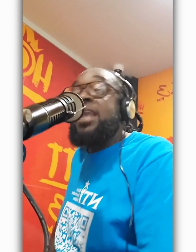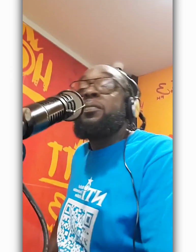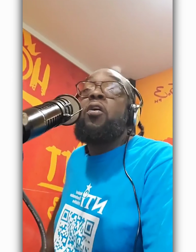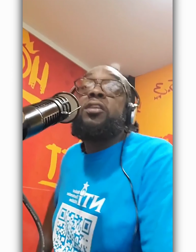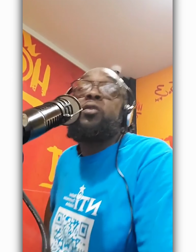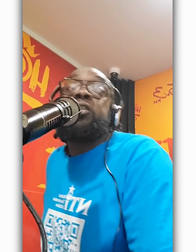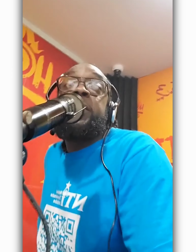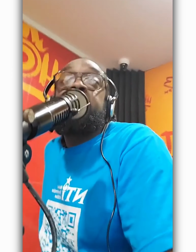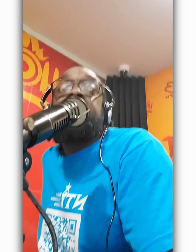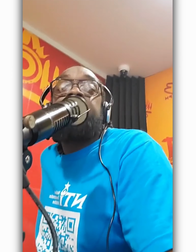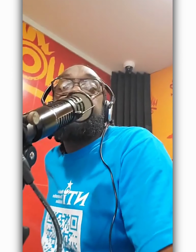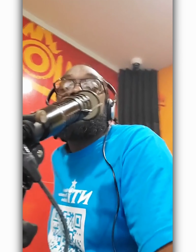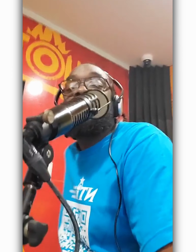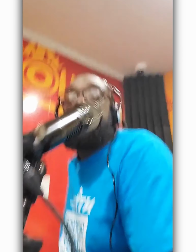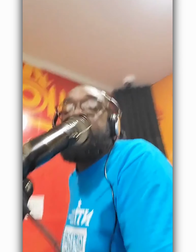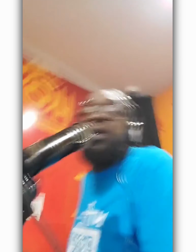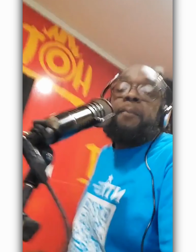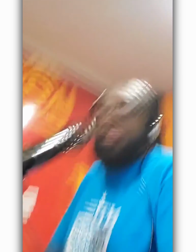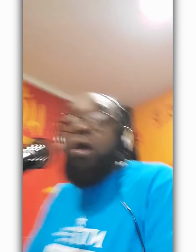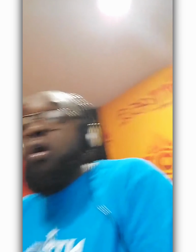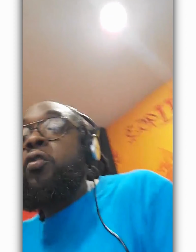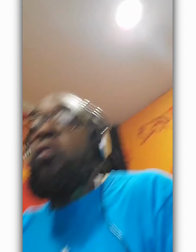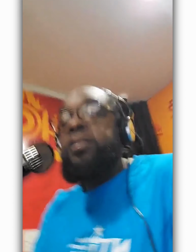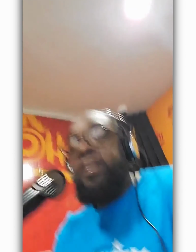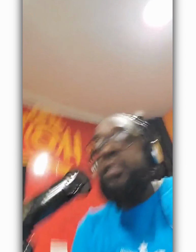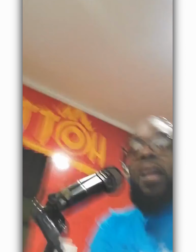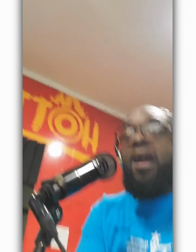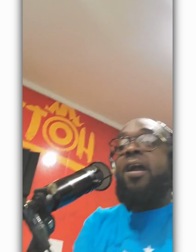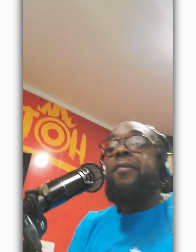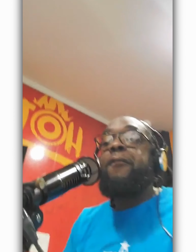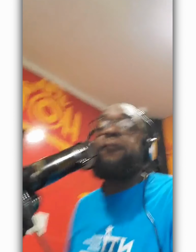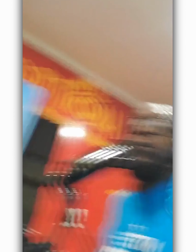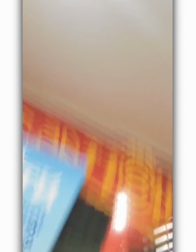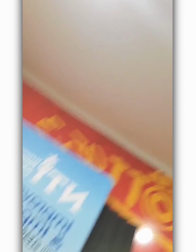STARRBAJAN for all social media platforms. All courses are free.